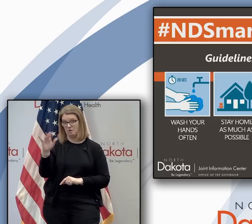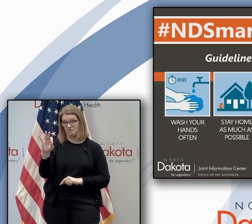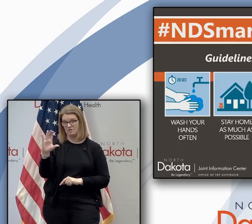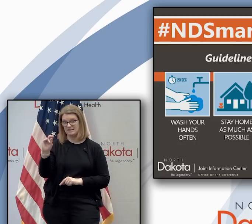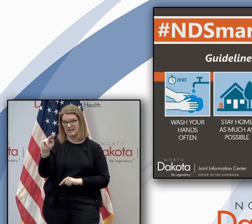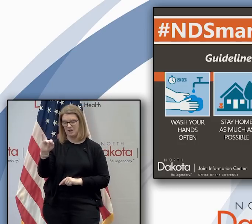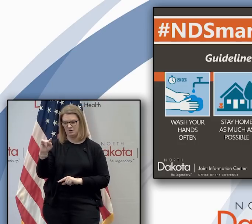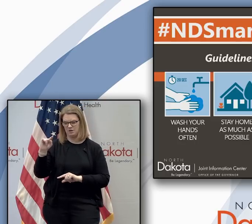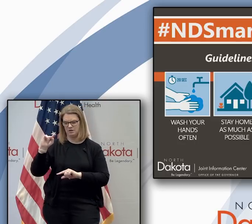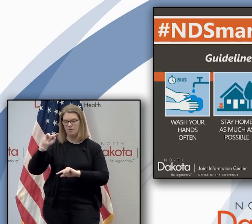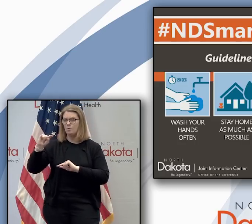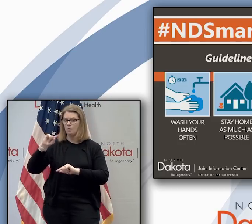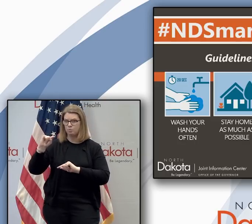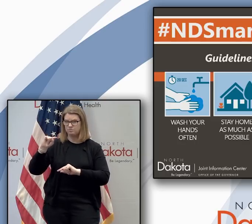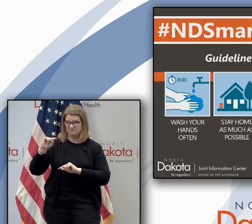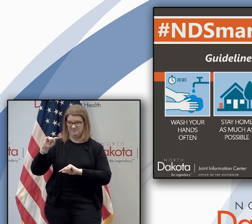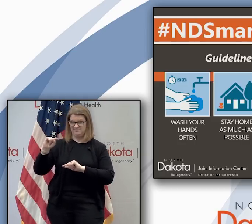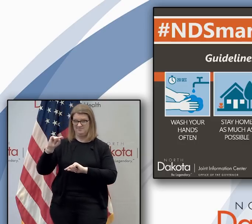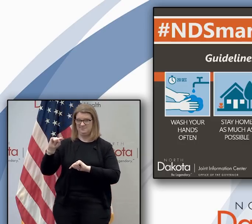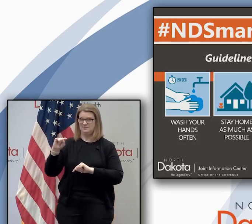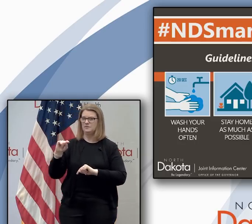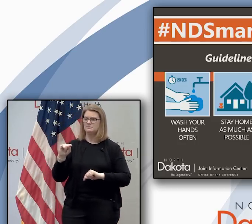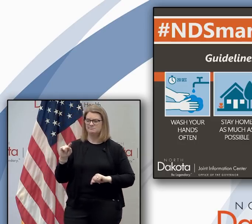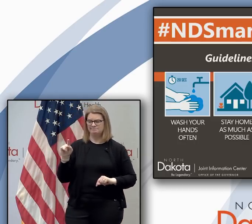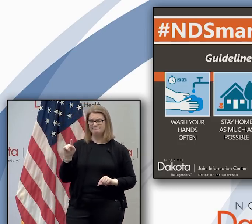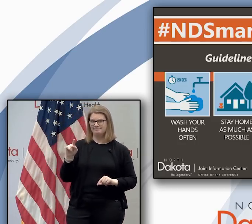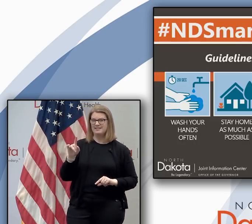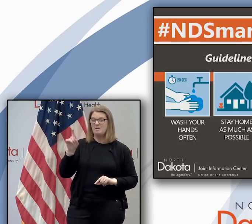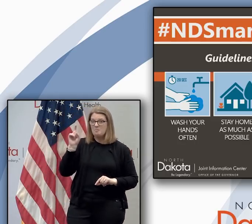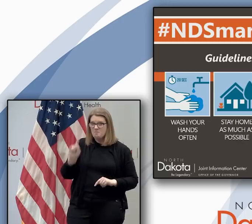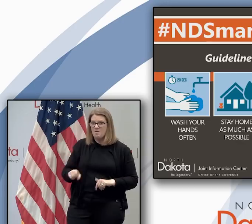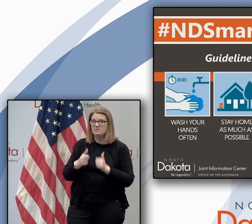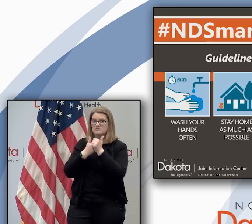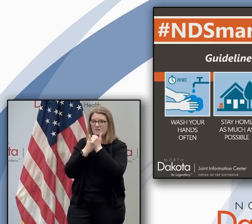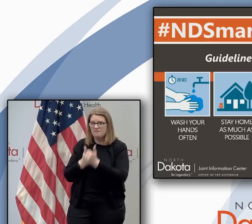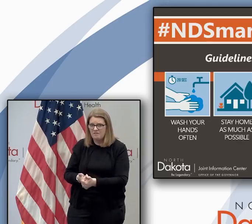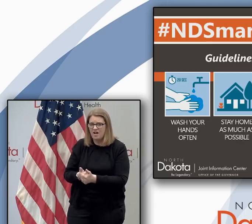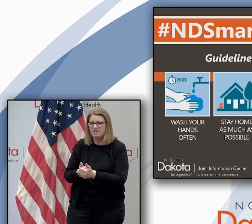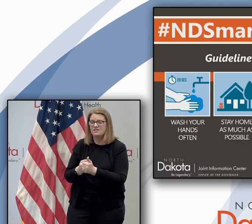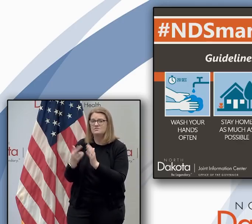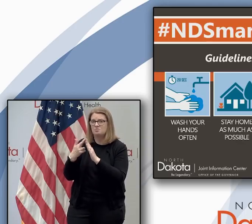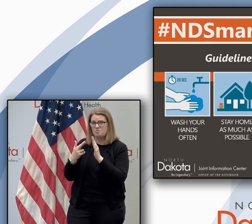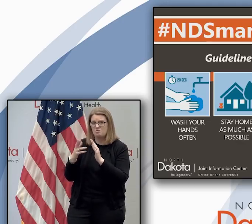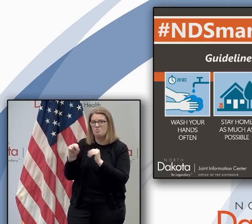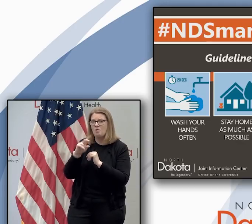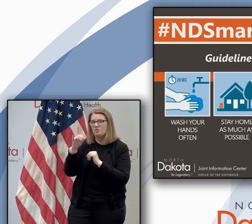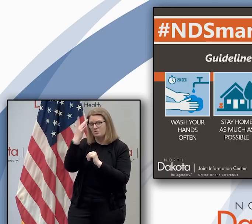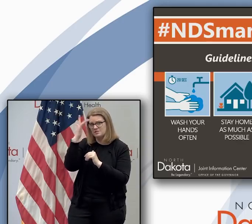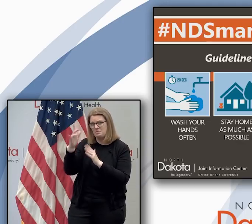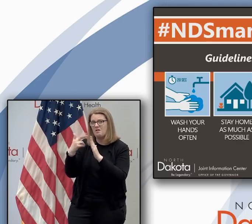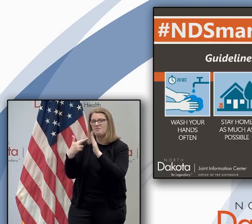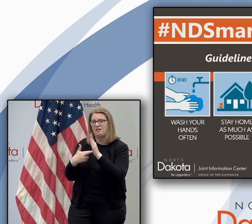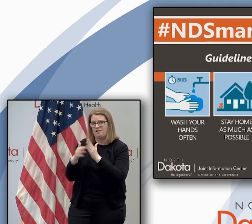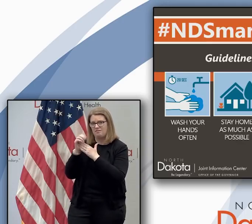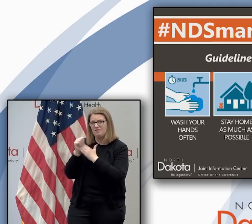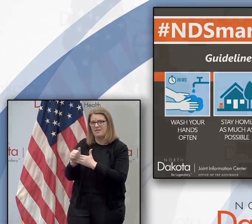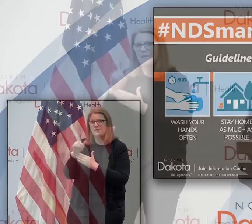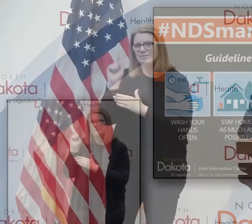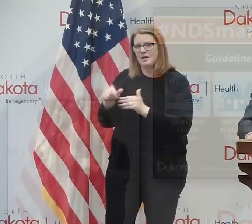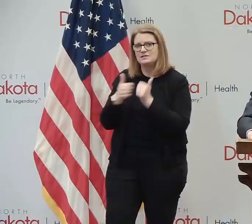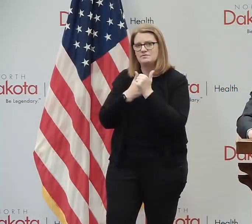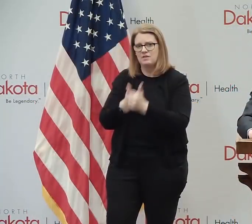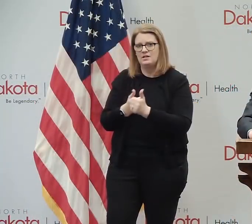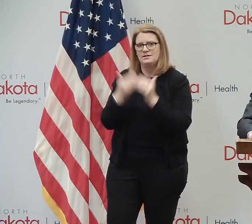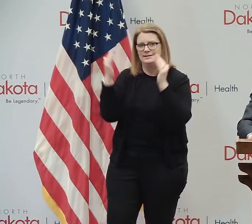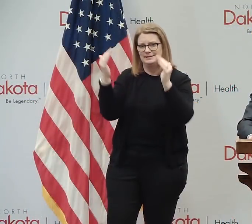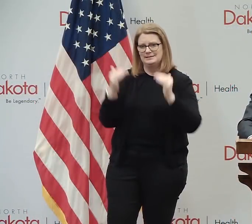that very important for people in those areas to really be paying close attention to the North Dakota Smart guidelines. The